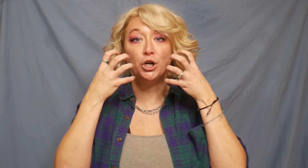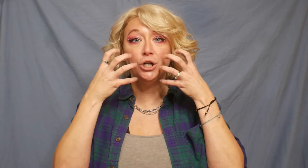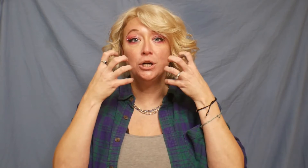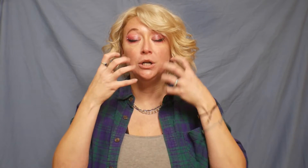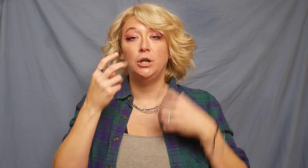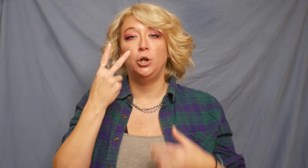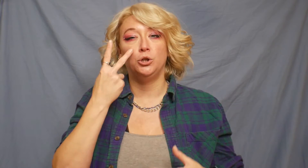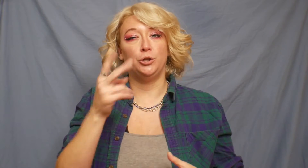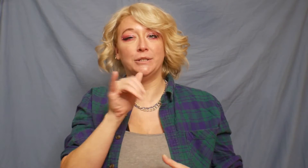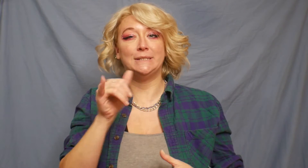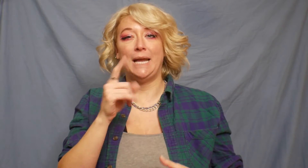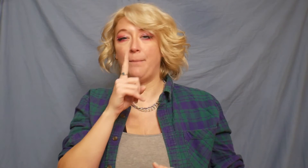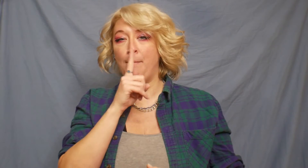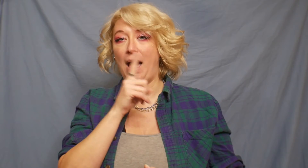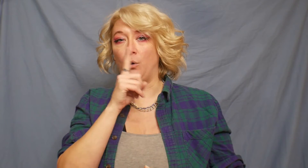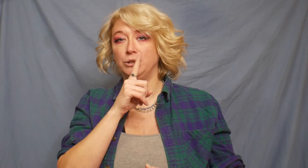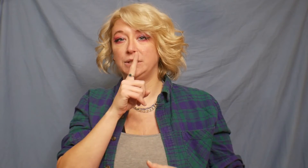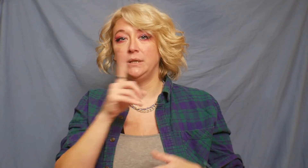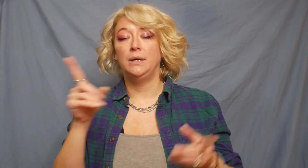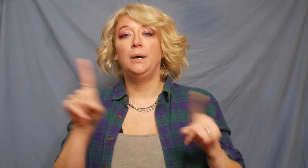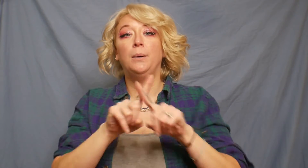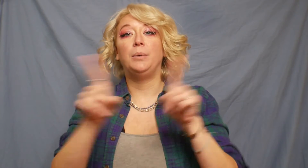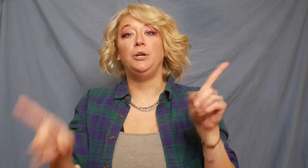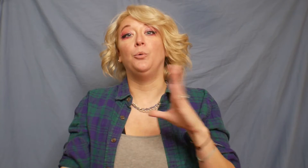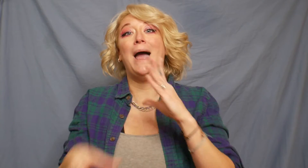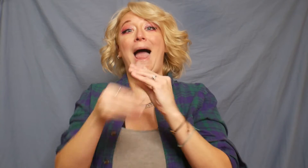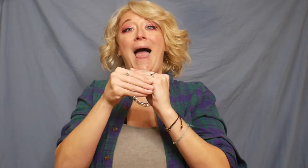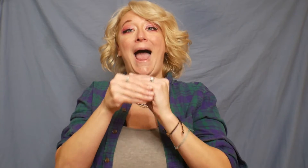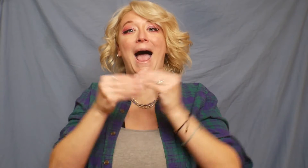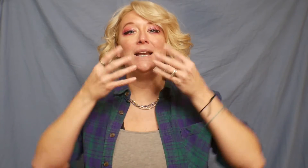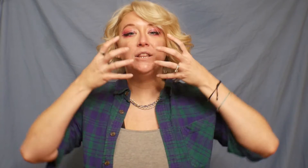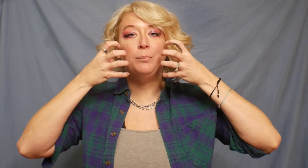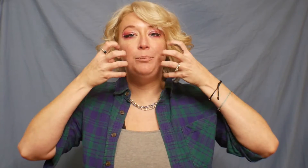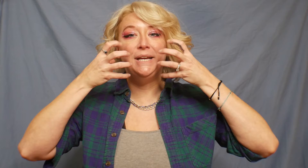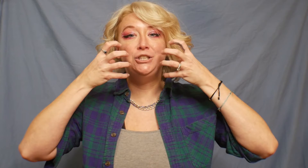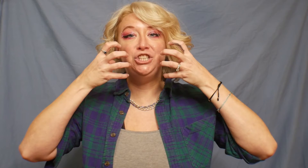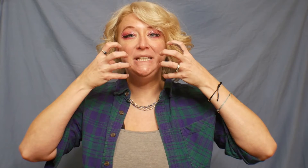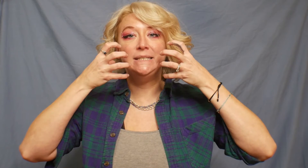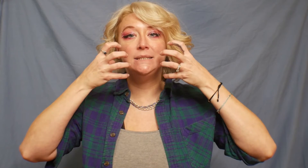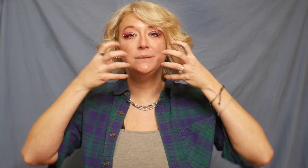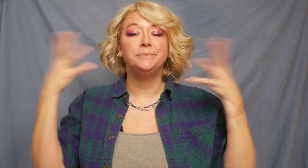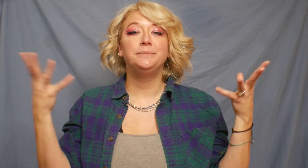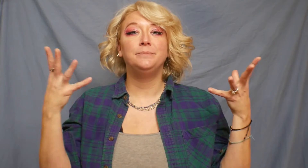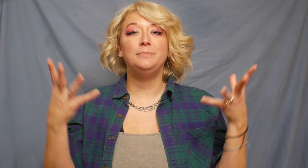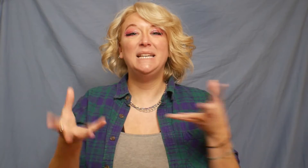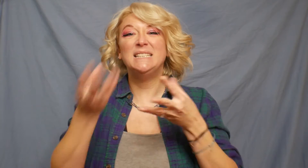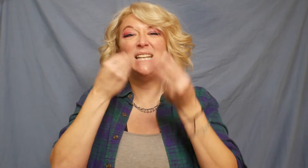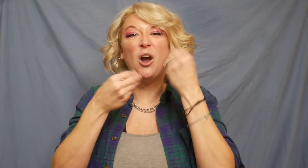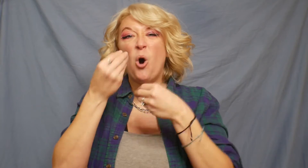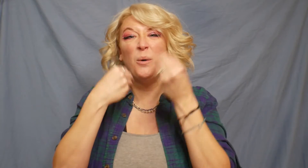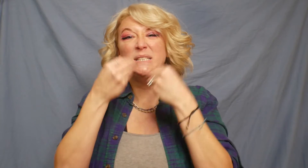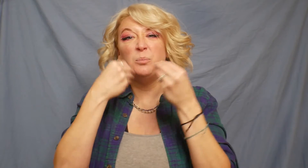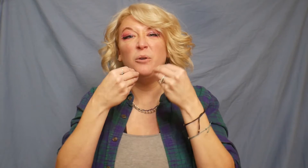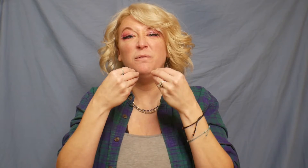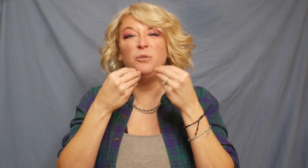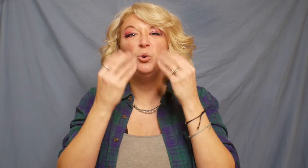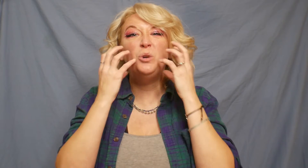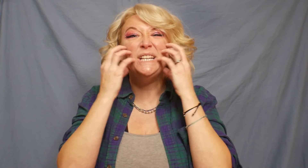Hamster looks like mouse, but you add the big cheeks because they always put food in